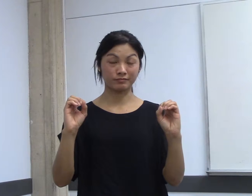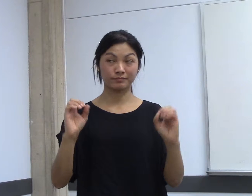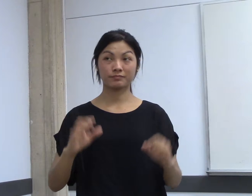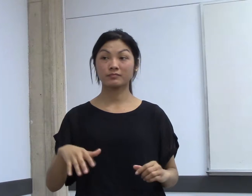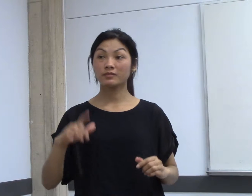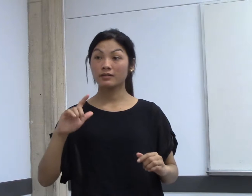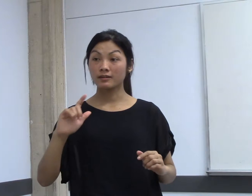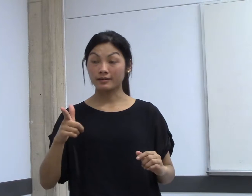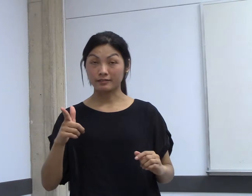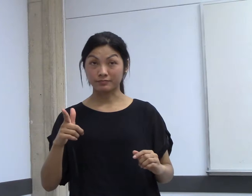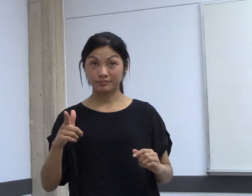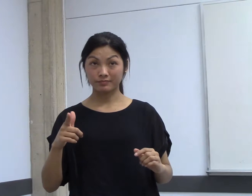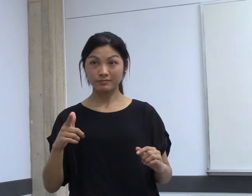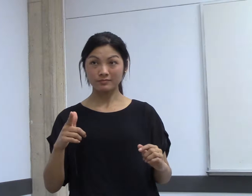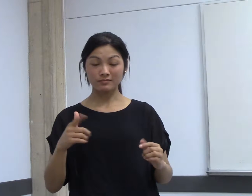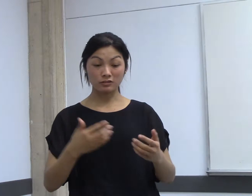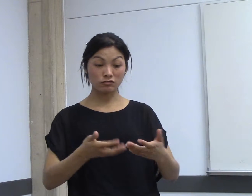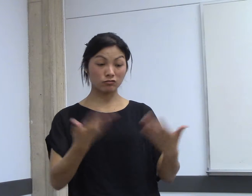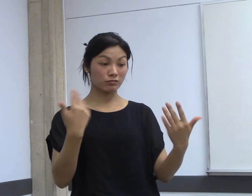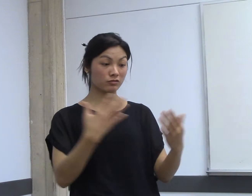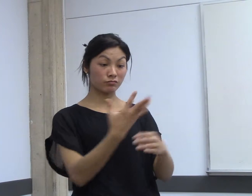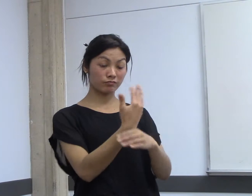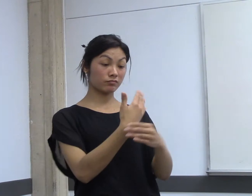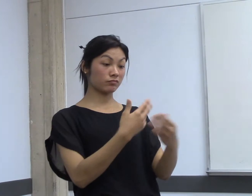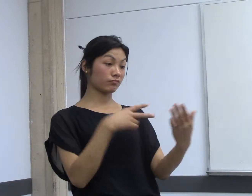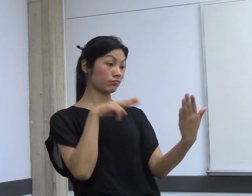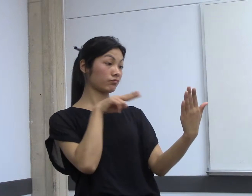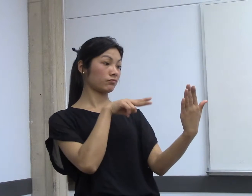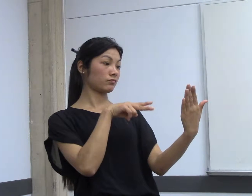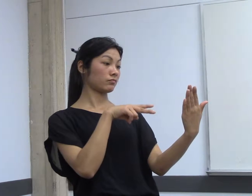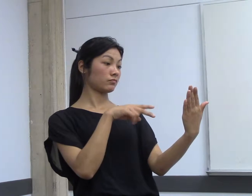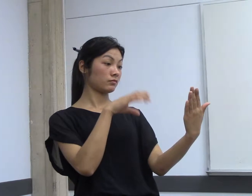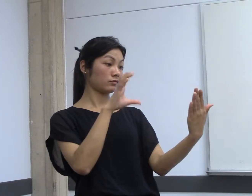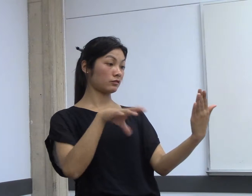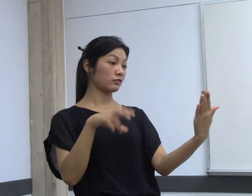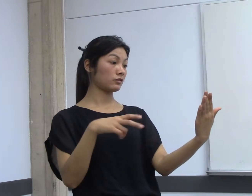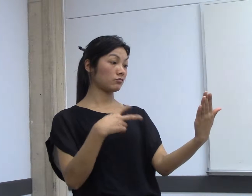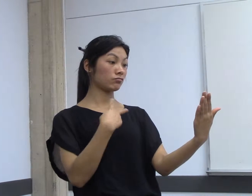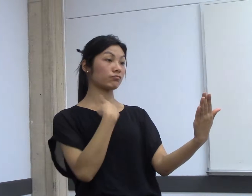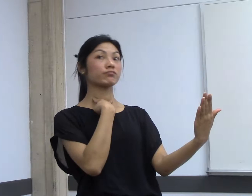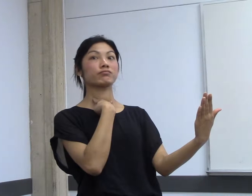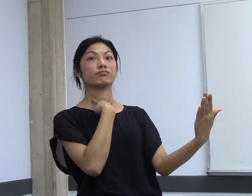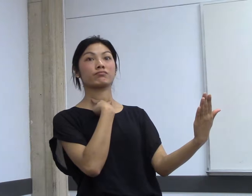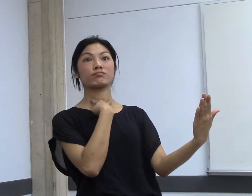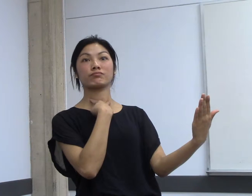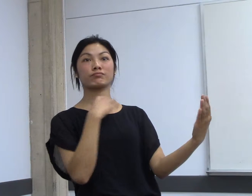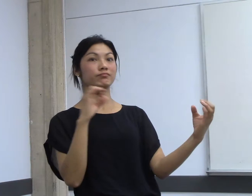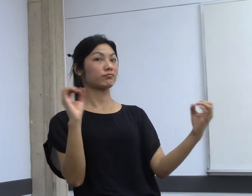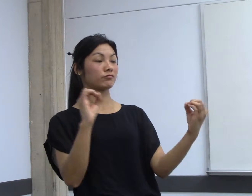part of the homework assignment, and there was no closed captioning. So later, when I went to open the video to do the homework, I couldn't do